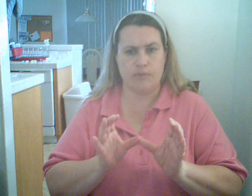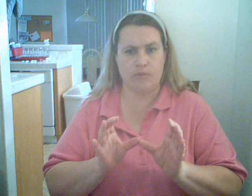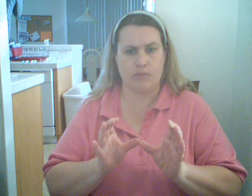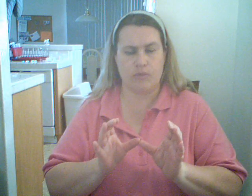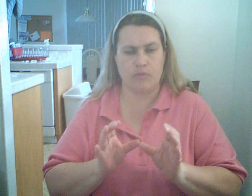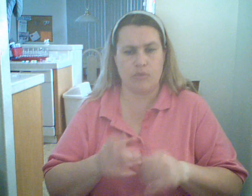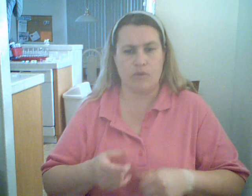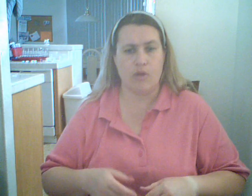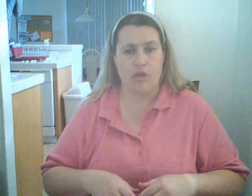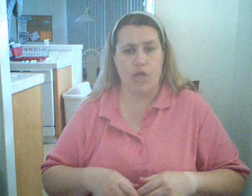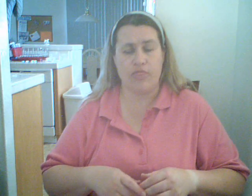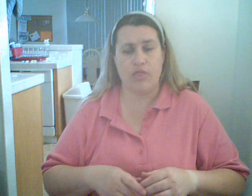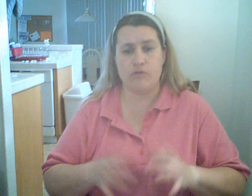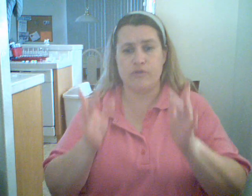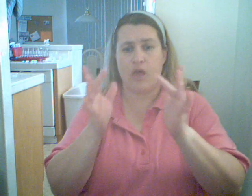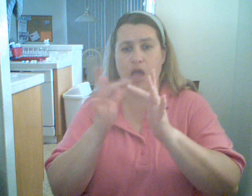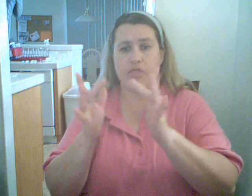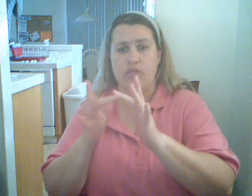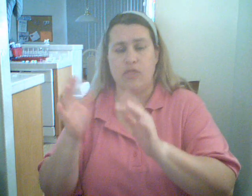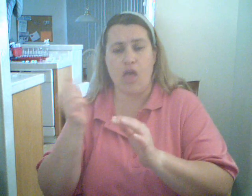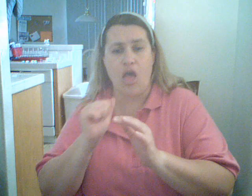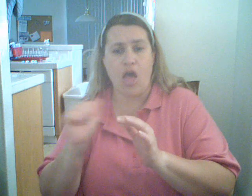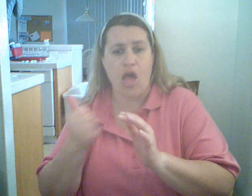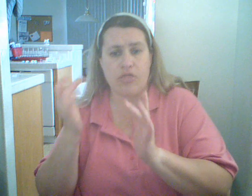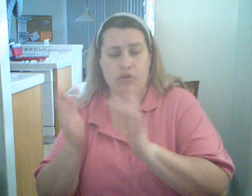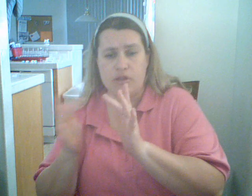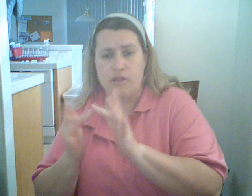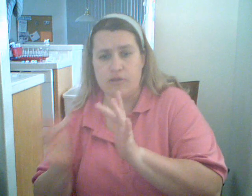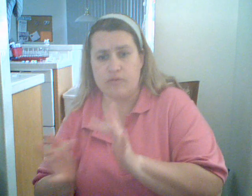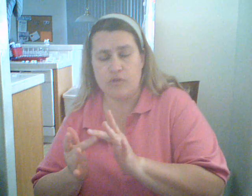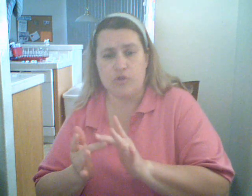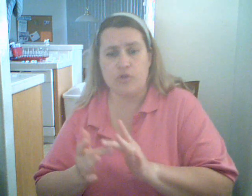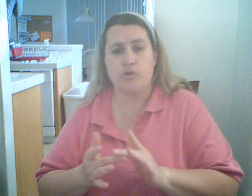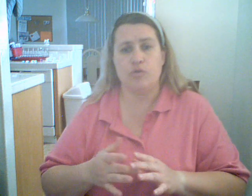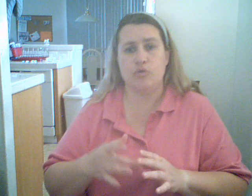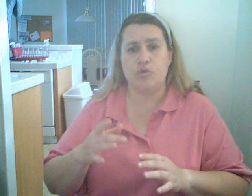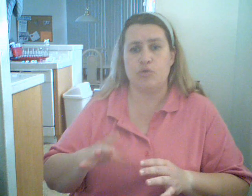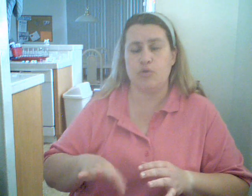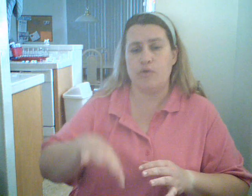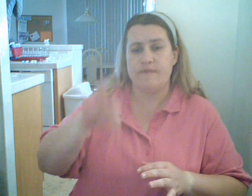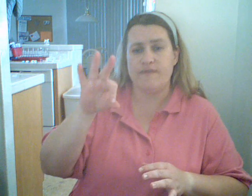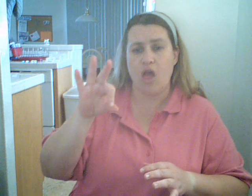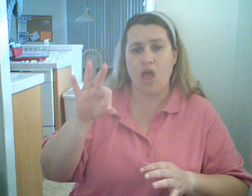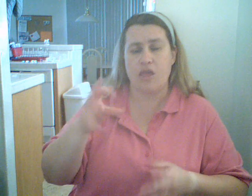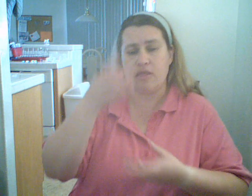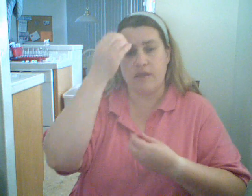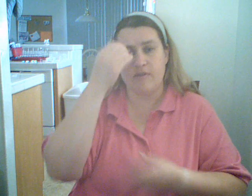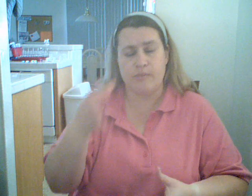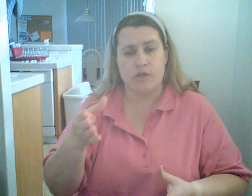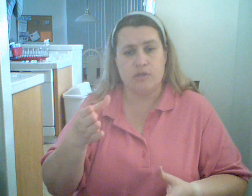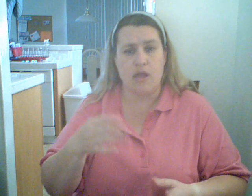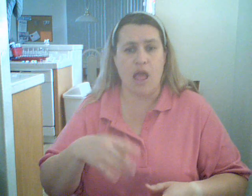There are links on RID's webpage to find out the details of everything that I'm going to be talking about. So I expect that you will